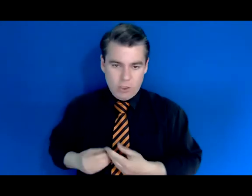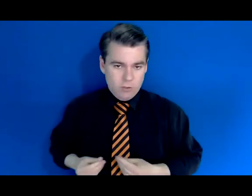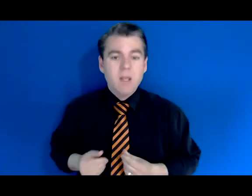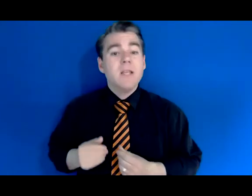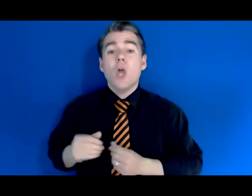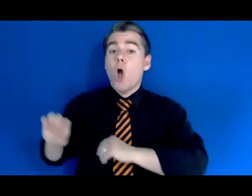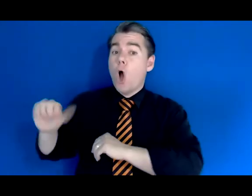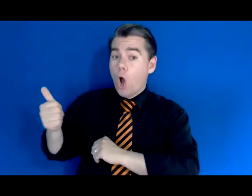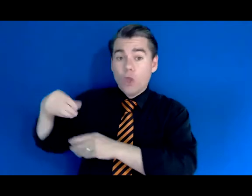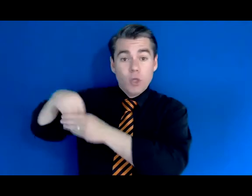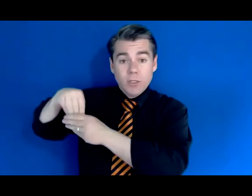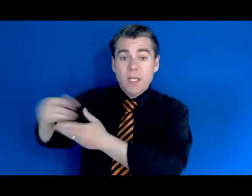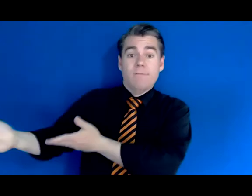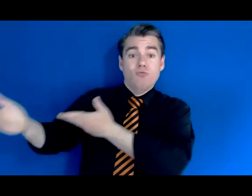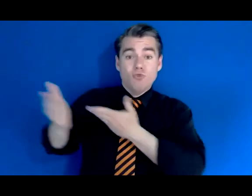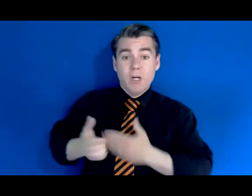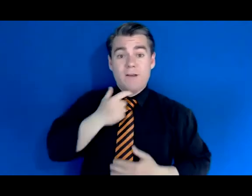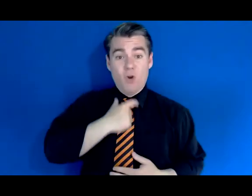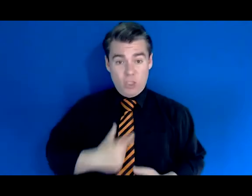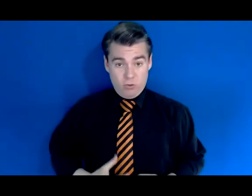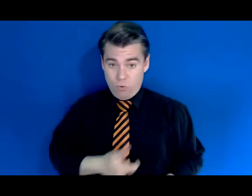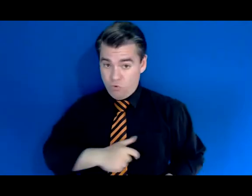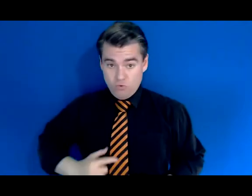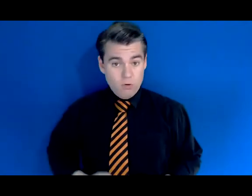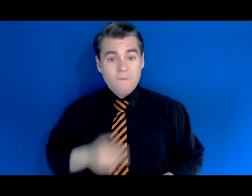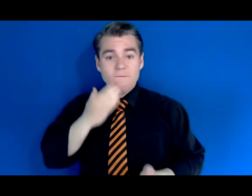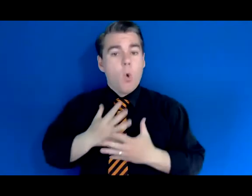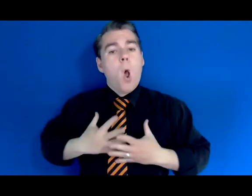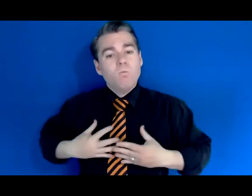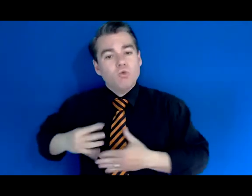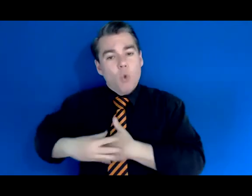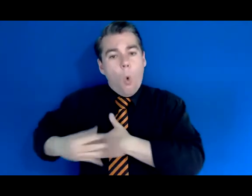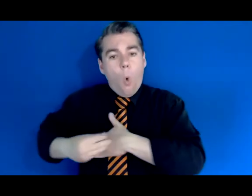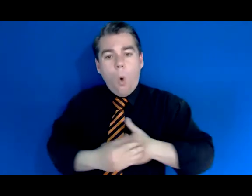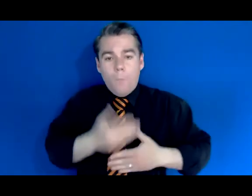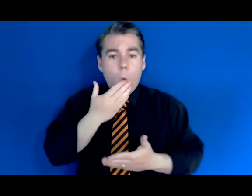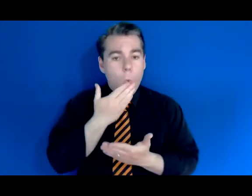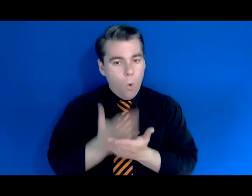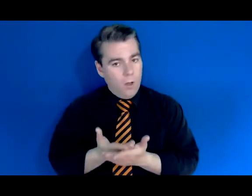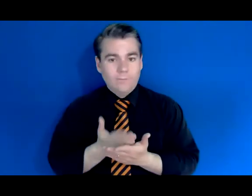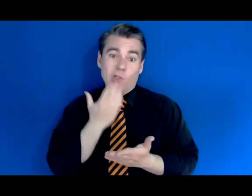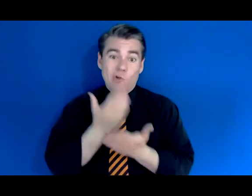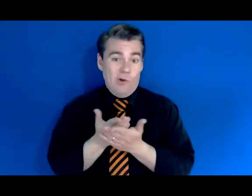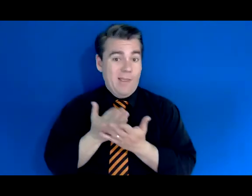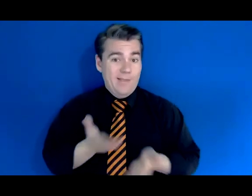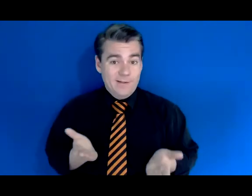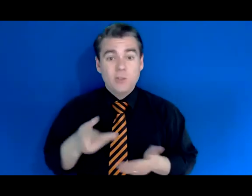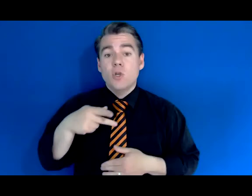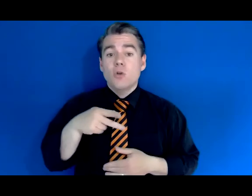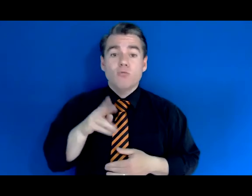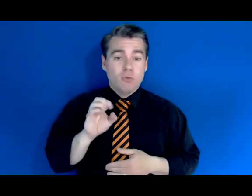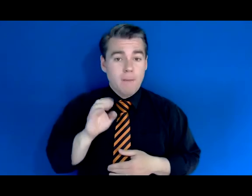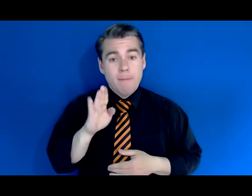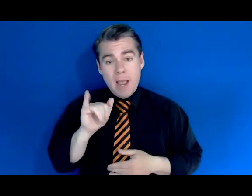the GI tract to be absorbed well, which is a very good thing. So prebiotics are important. In